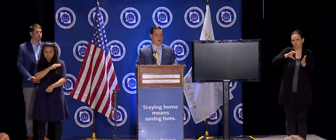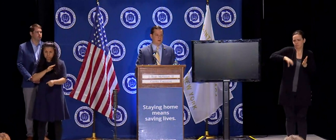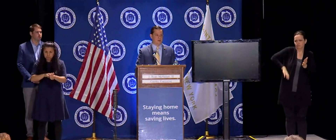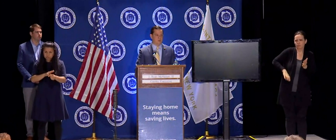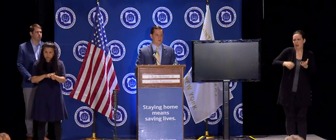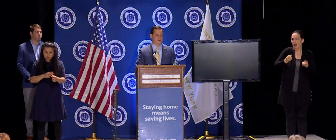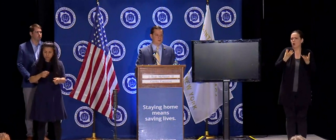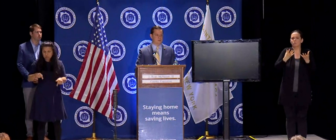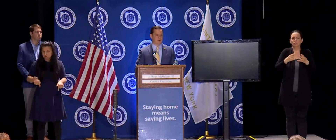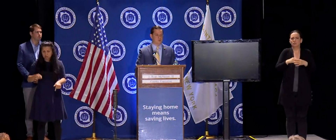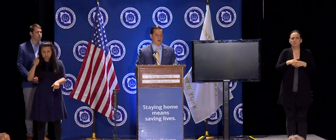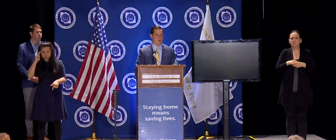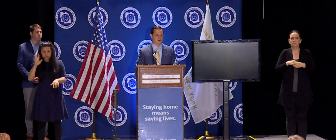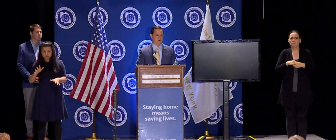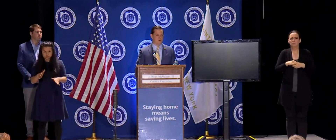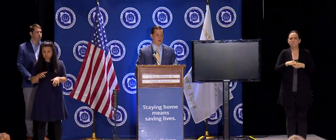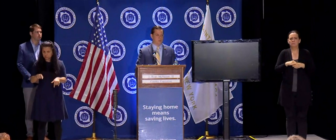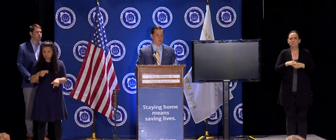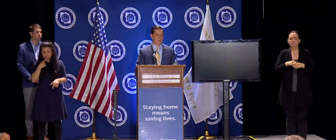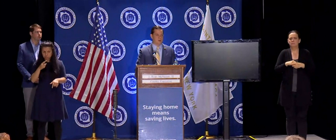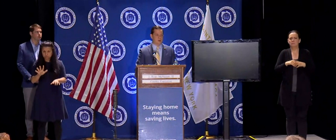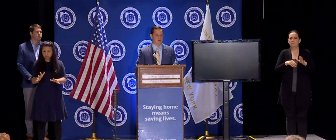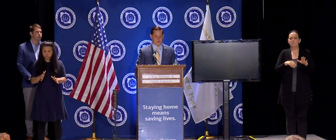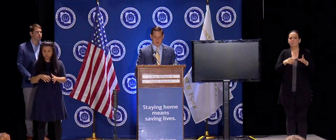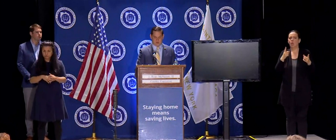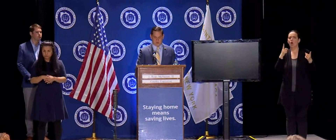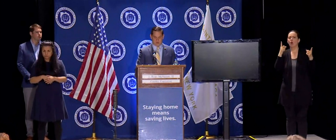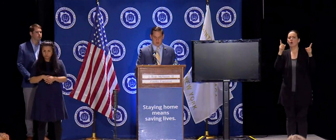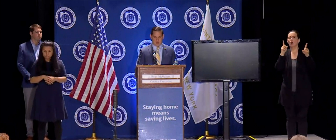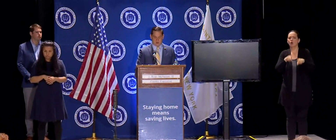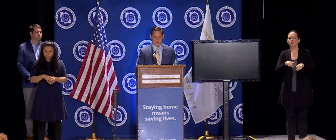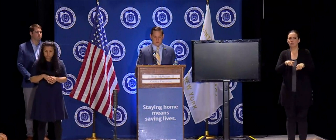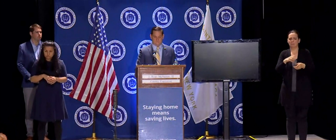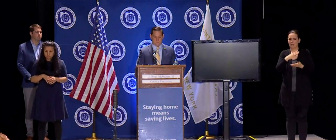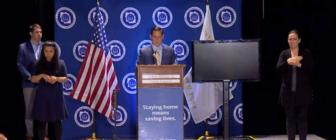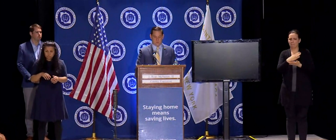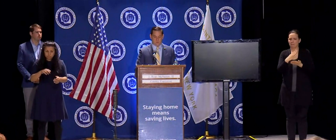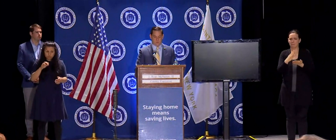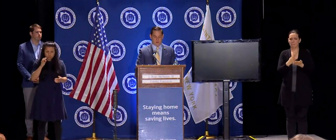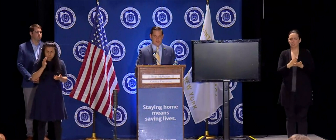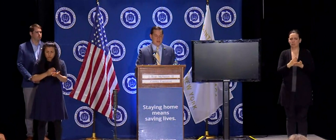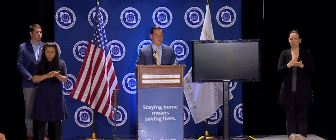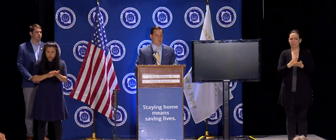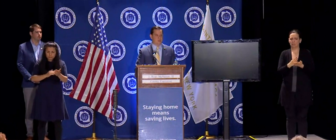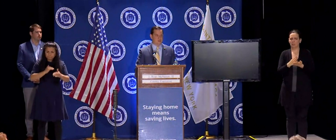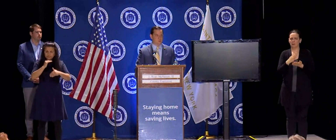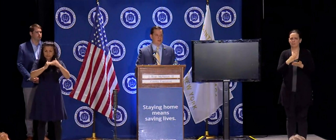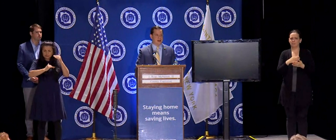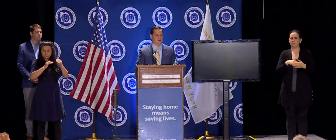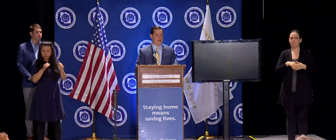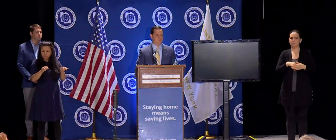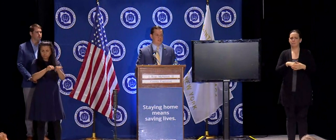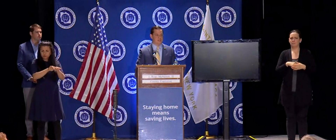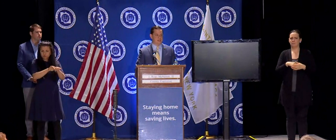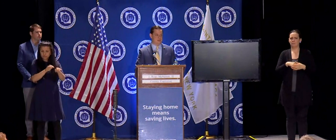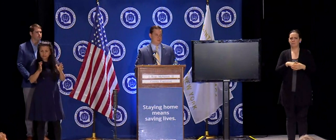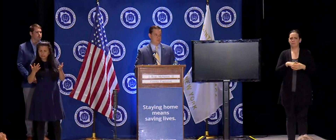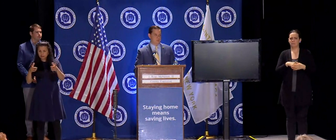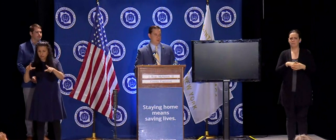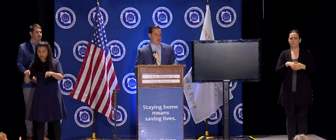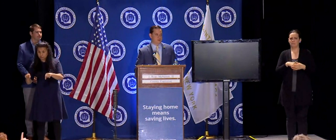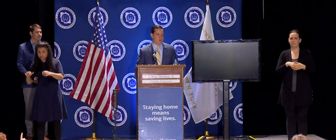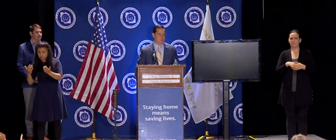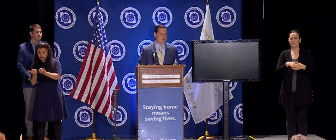the pilot agreement. Was Donald Trammell Crow, the developer. So what they have to meet is 1,000